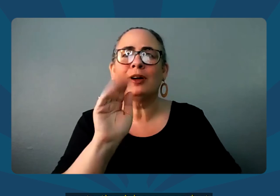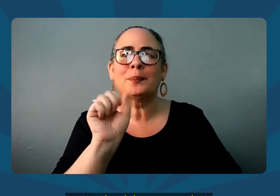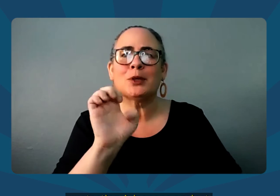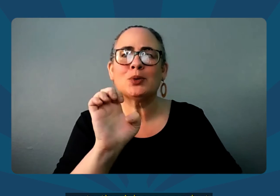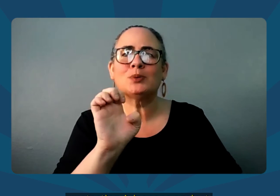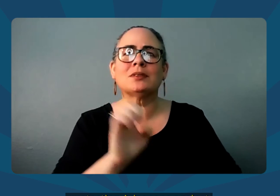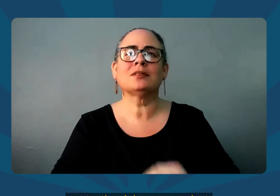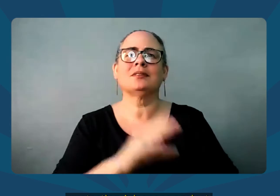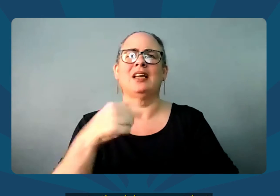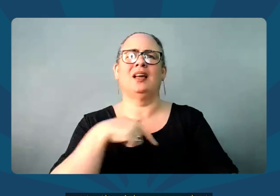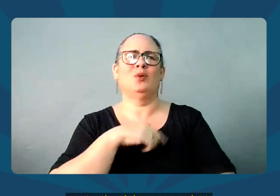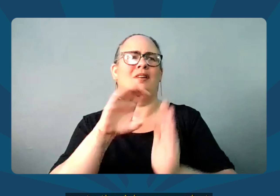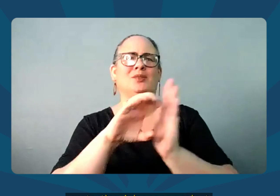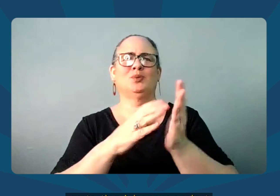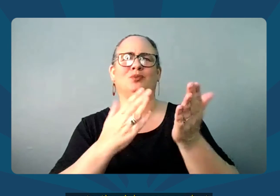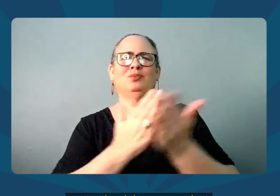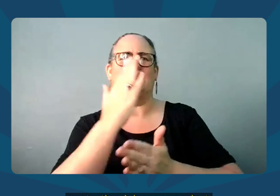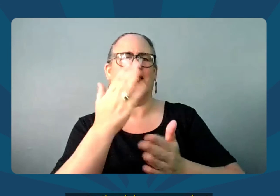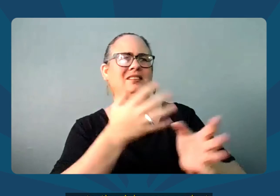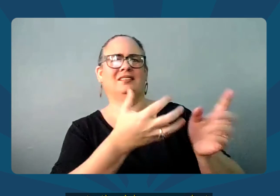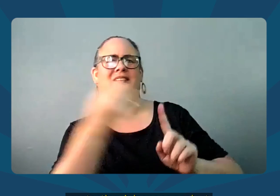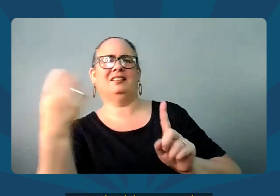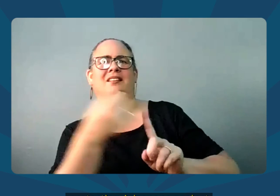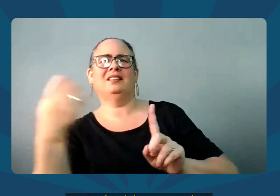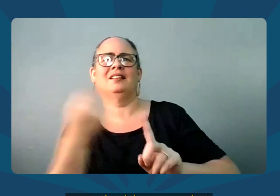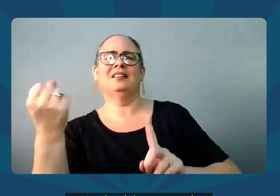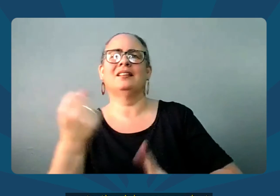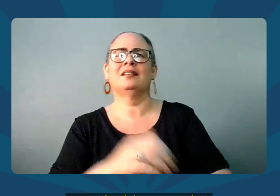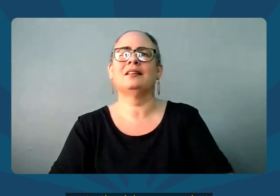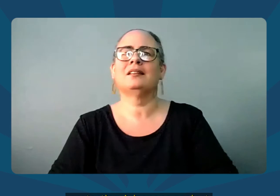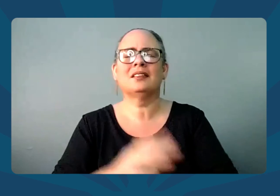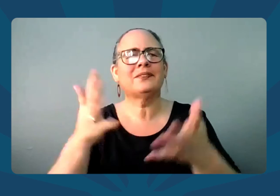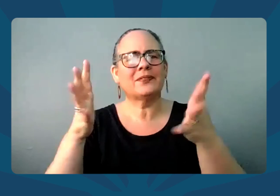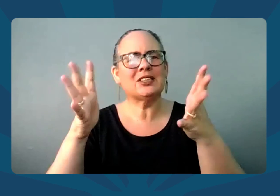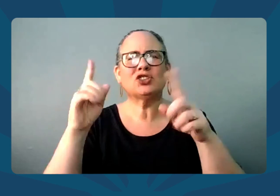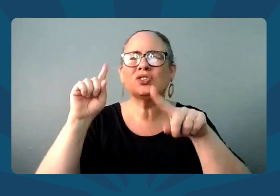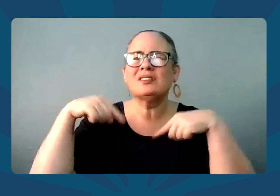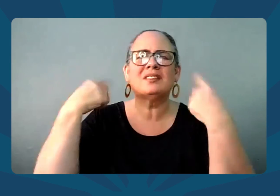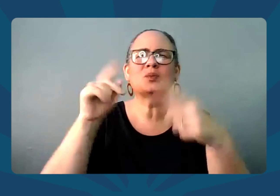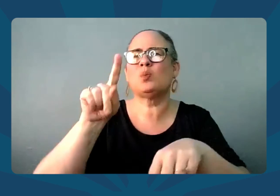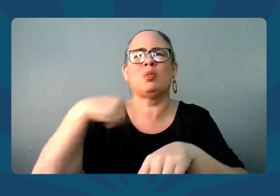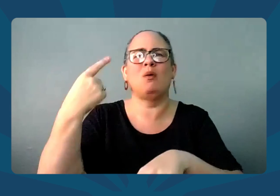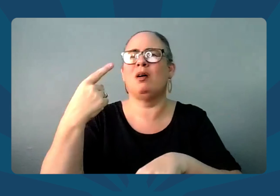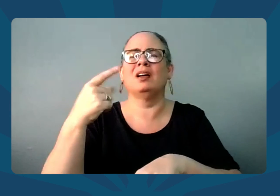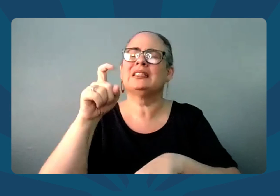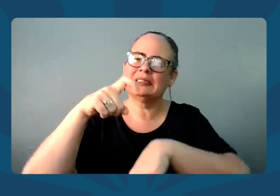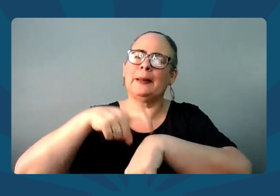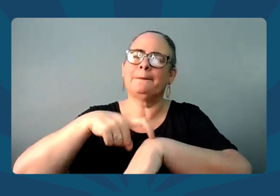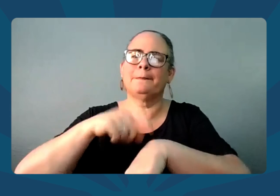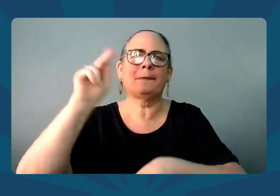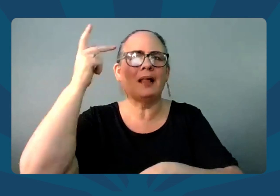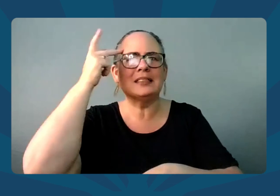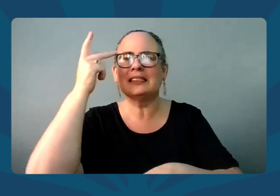protecting Arizonans against consumer fraud, elder abuse, and attacks on our constitutional rights.